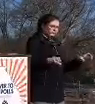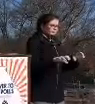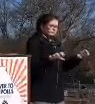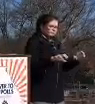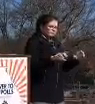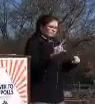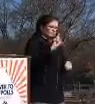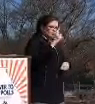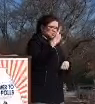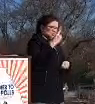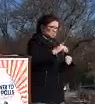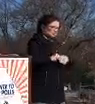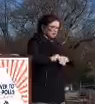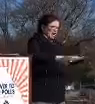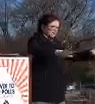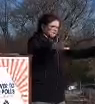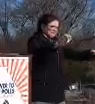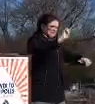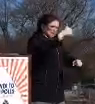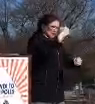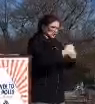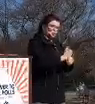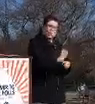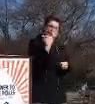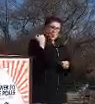and advocate named Tarana Burke.